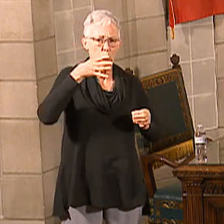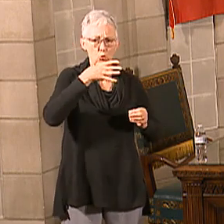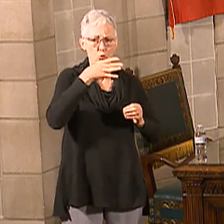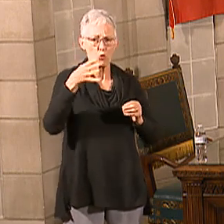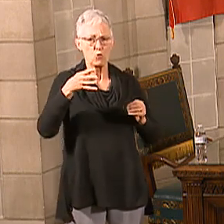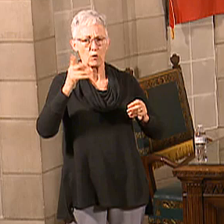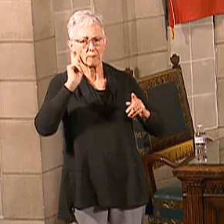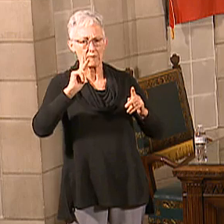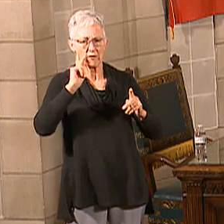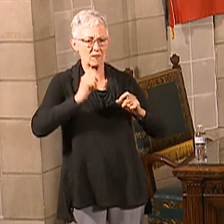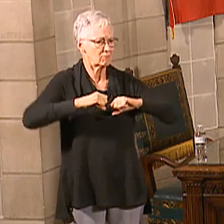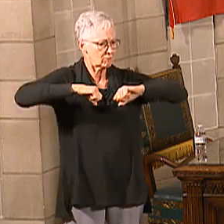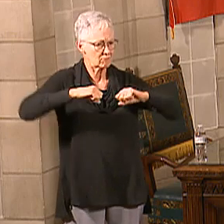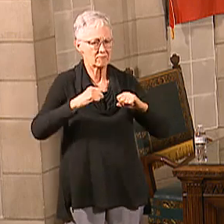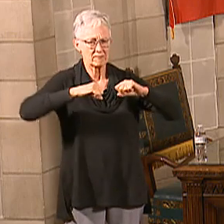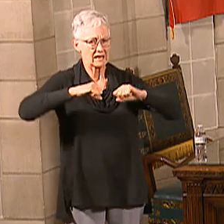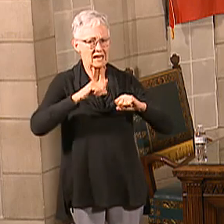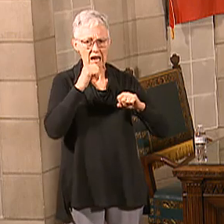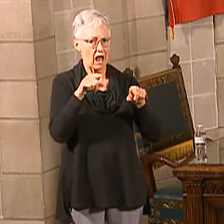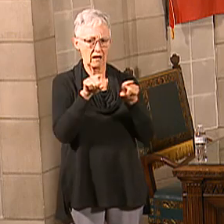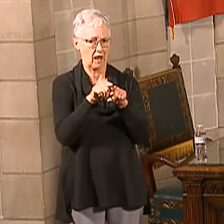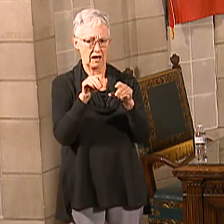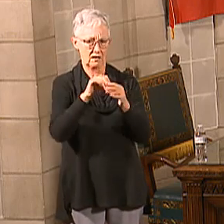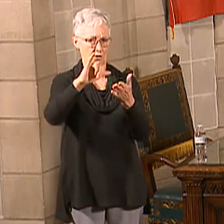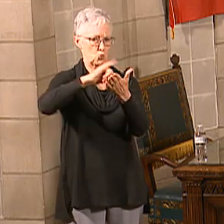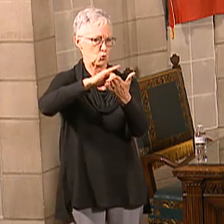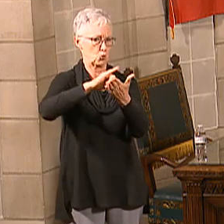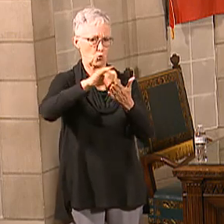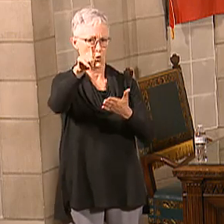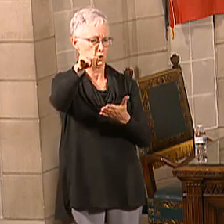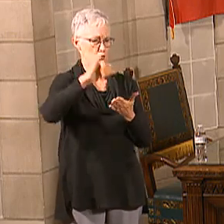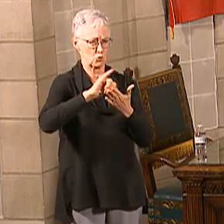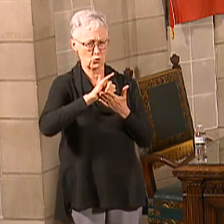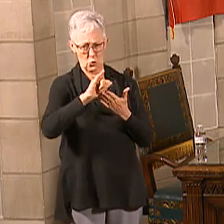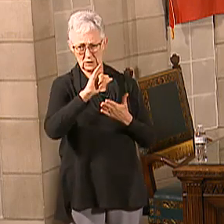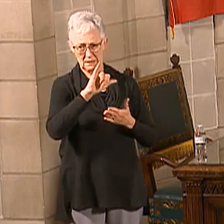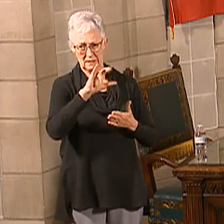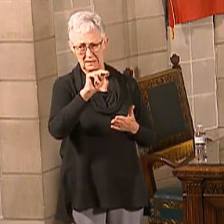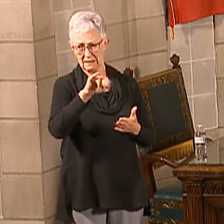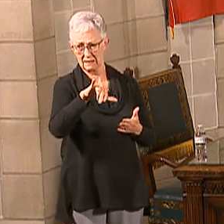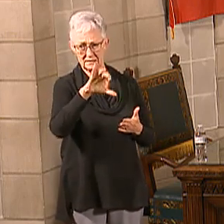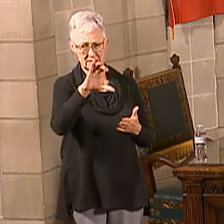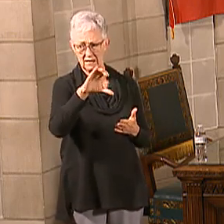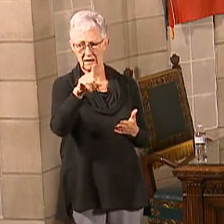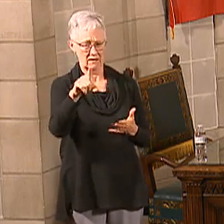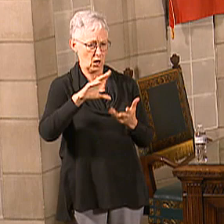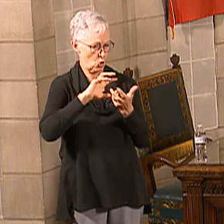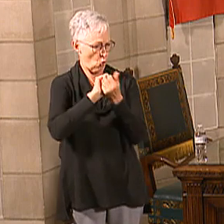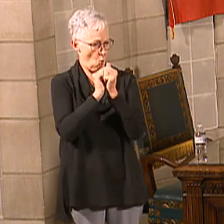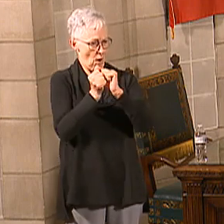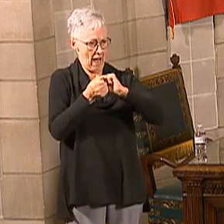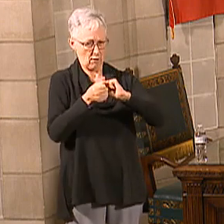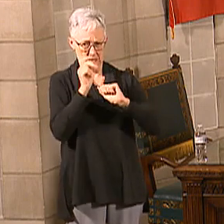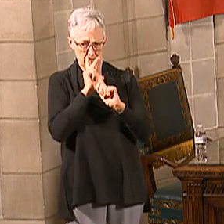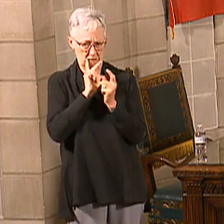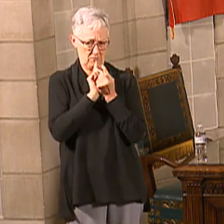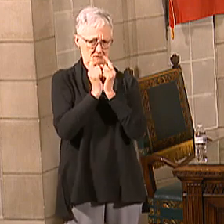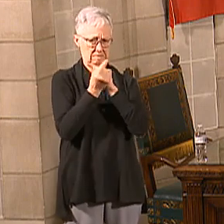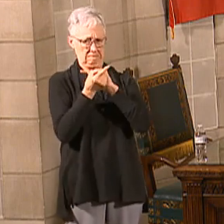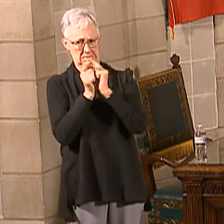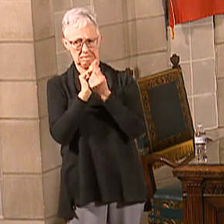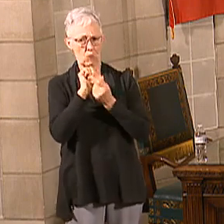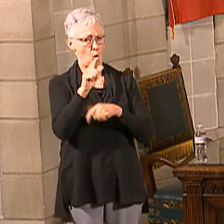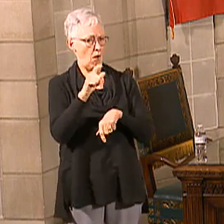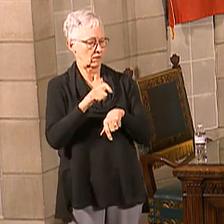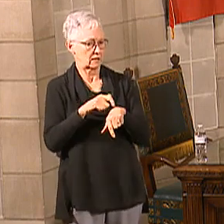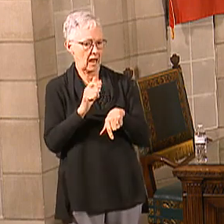anybody was even looking at this. In fact, January 20th, the Chinese government and the WHO were both saying this virus couldn't even be